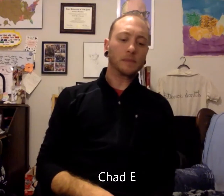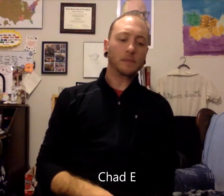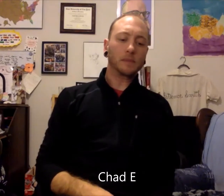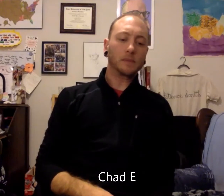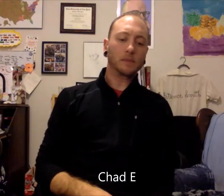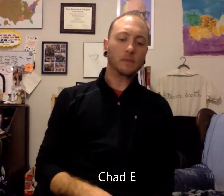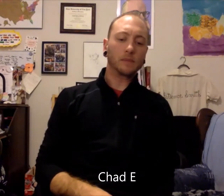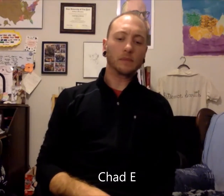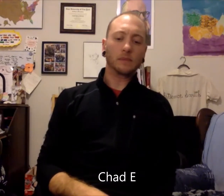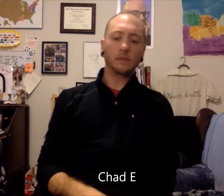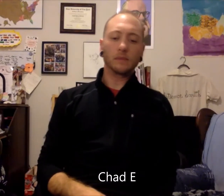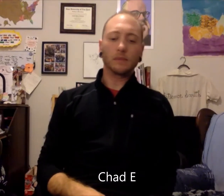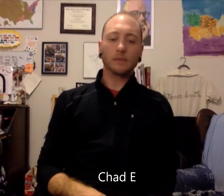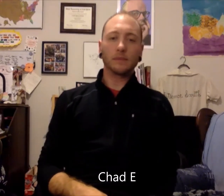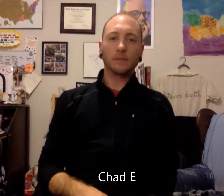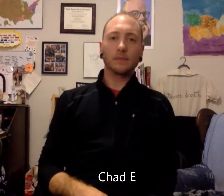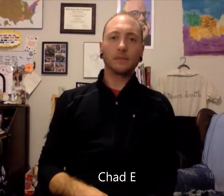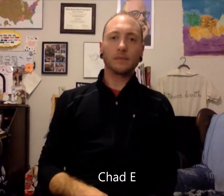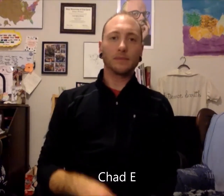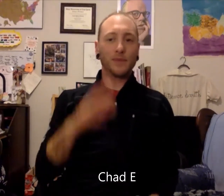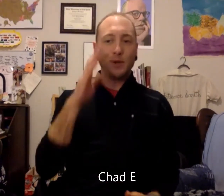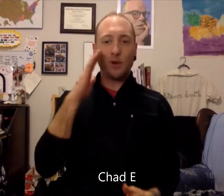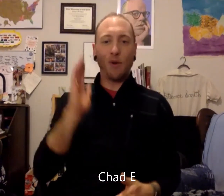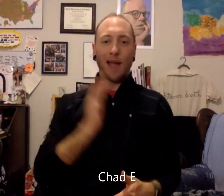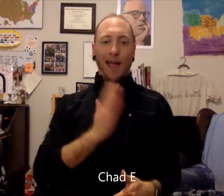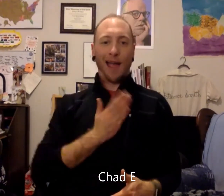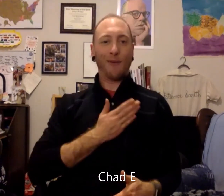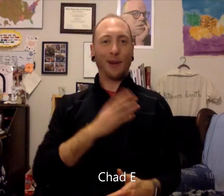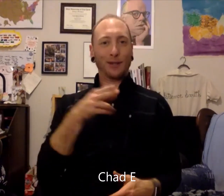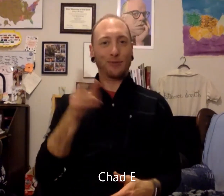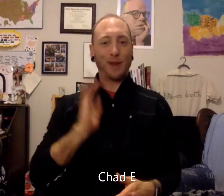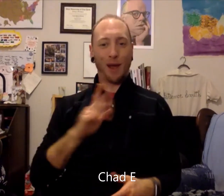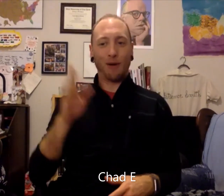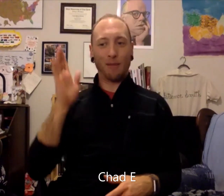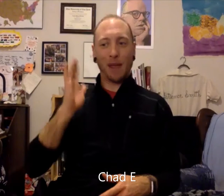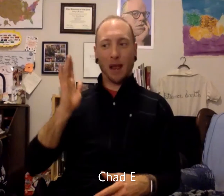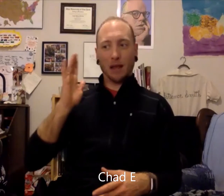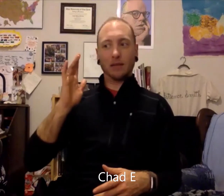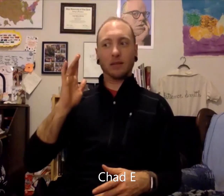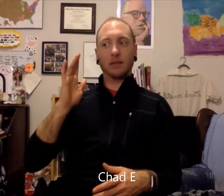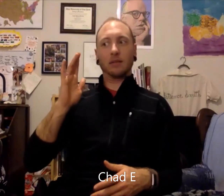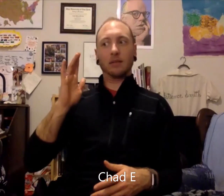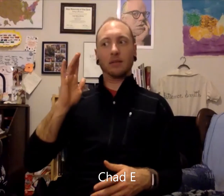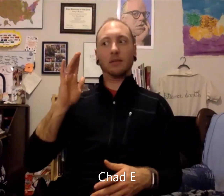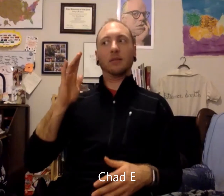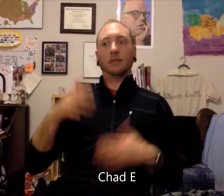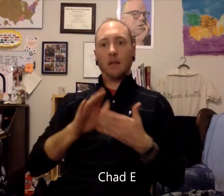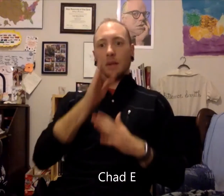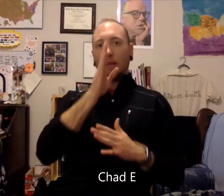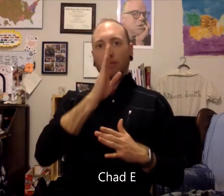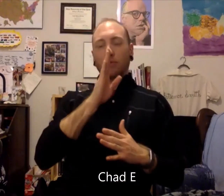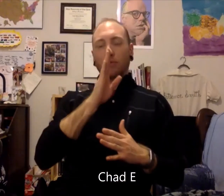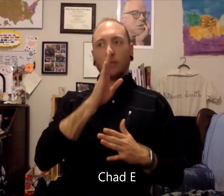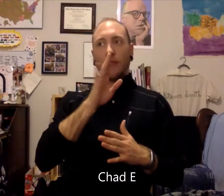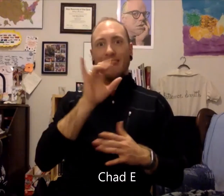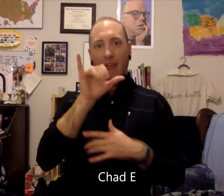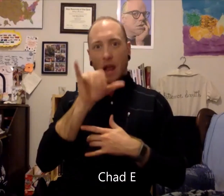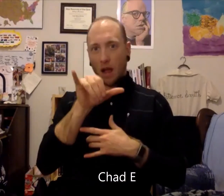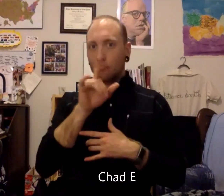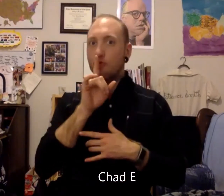to come from where we come from and to sit sober, is an amazing thing. I